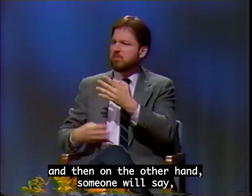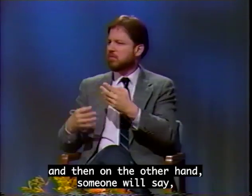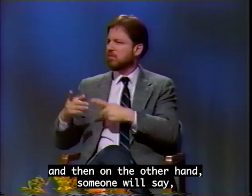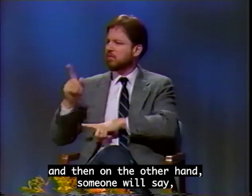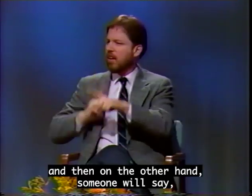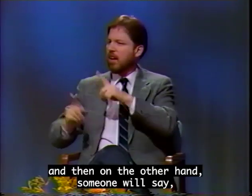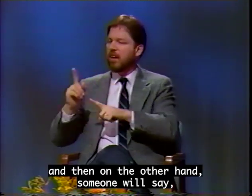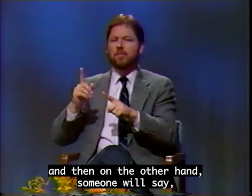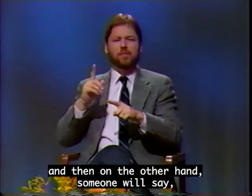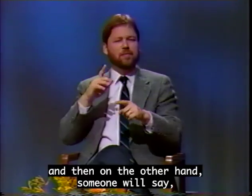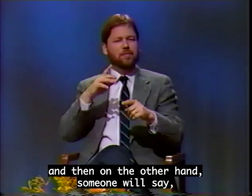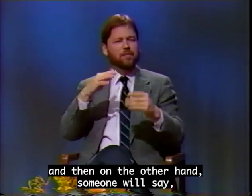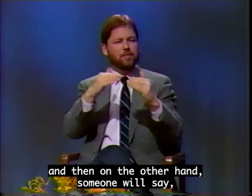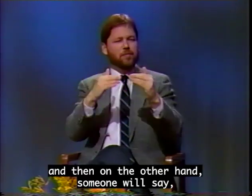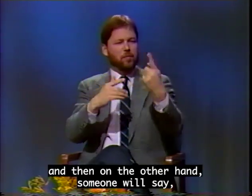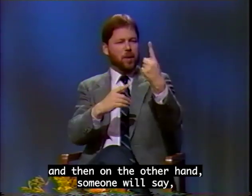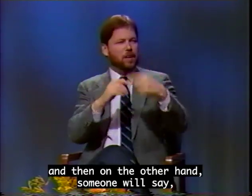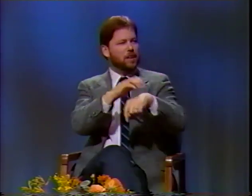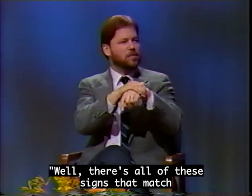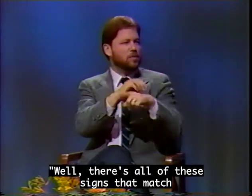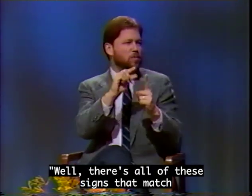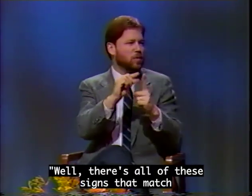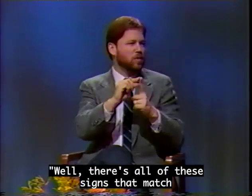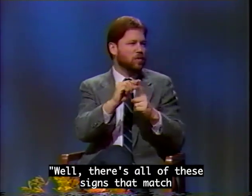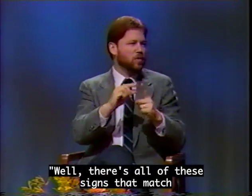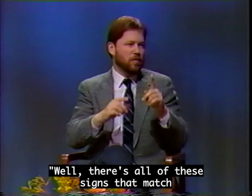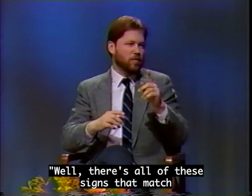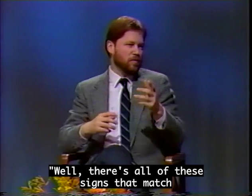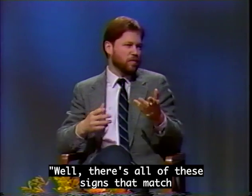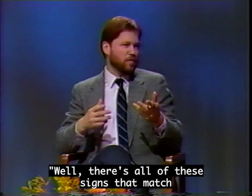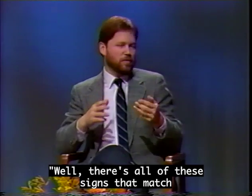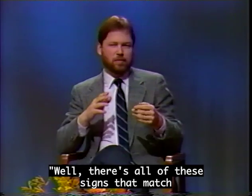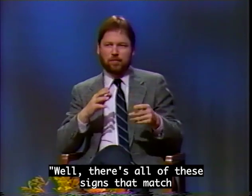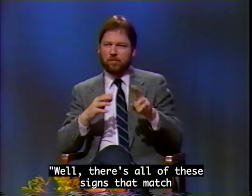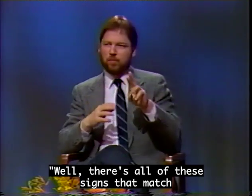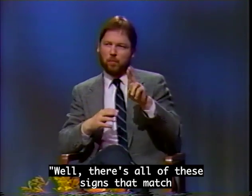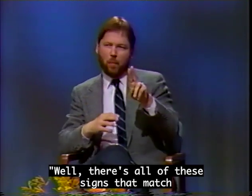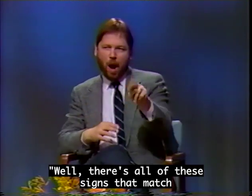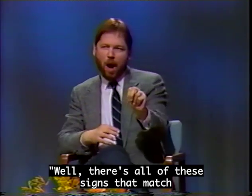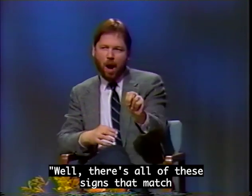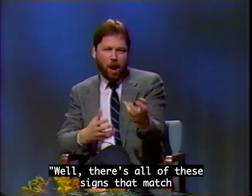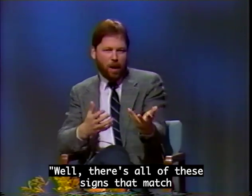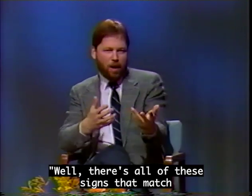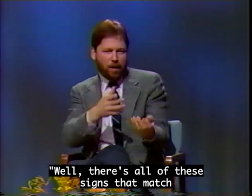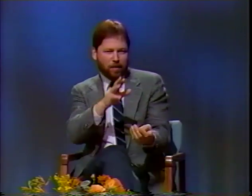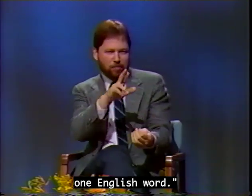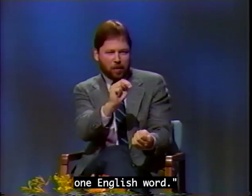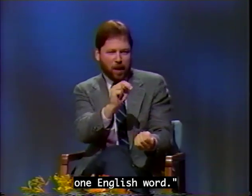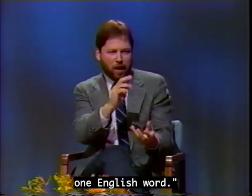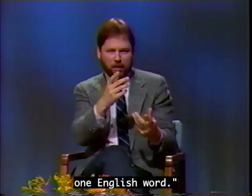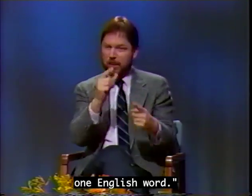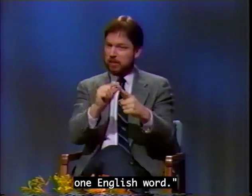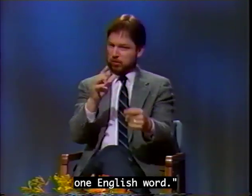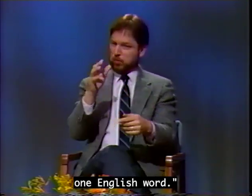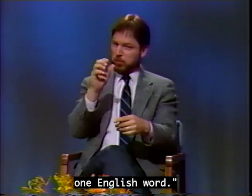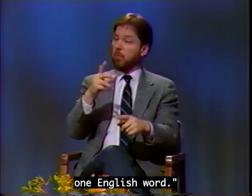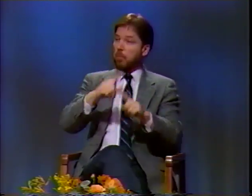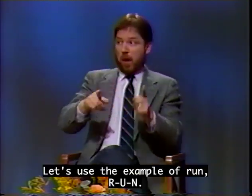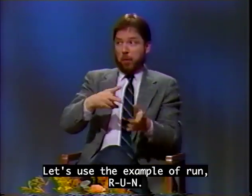And then on the other hand, someone will say, well, there's all of these signs that match one English word. Let's use